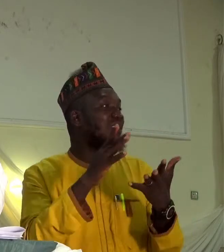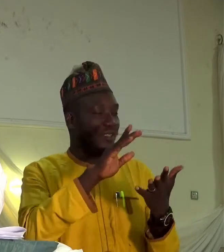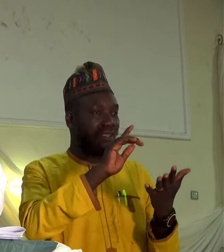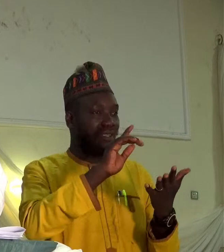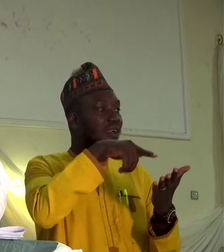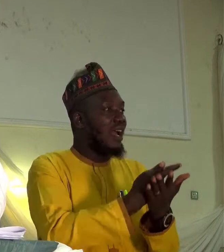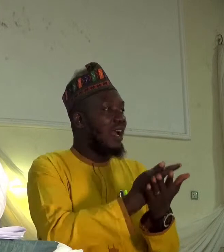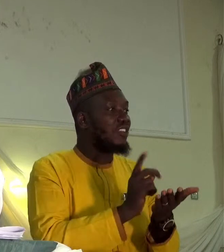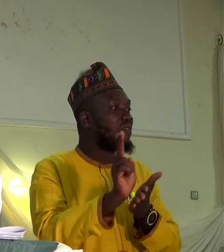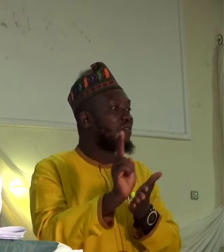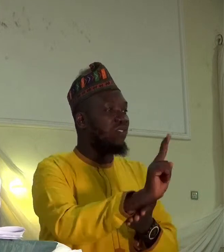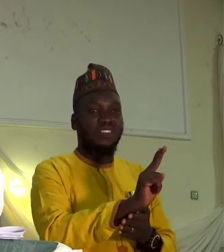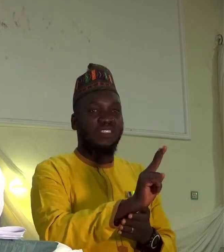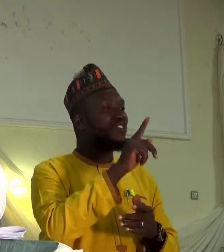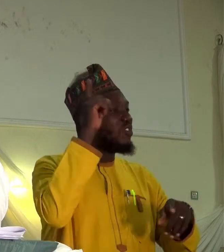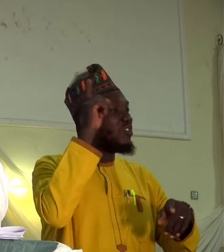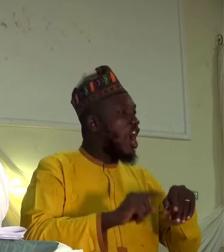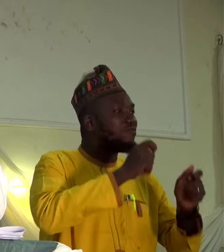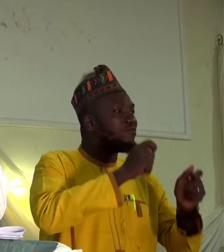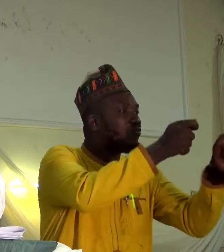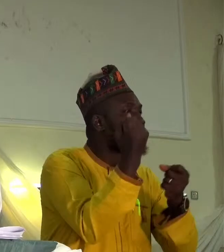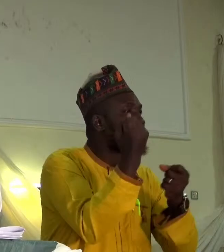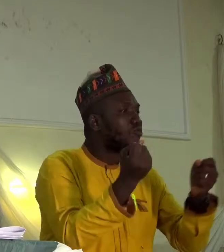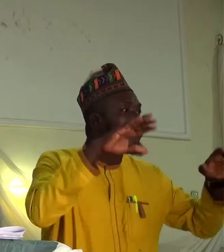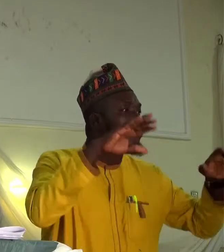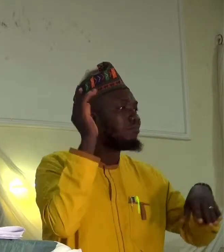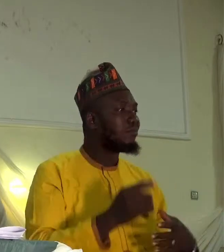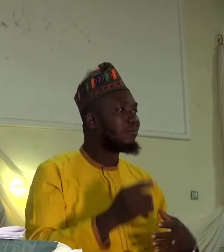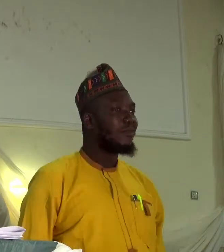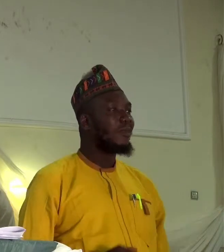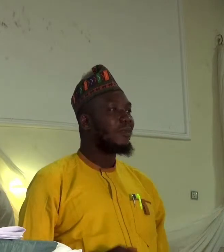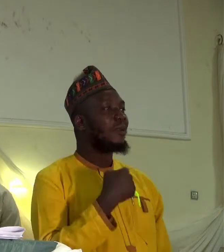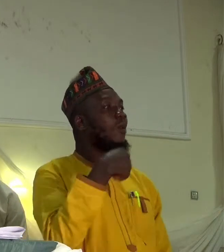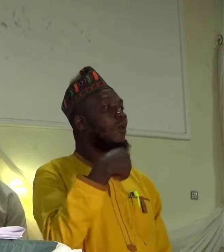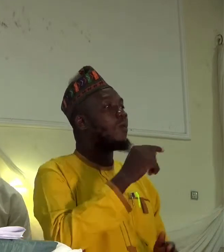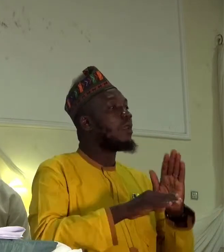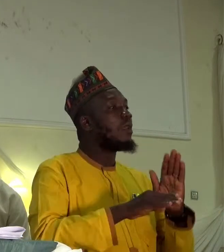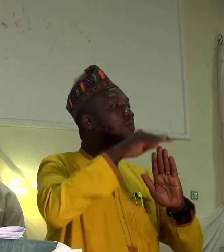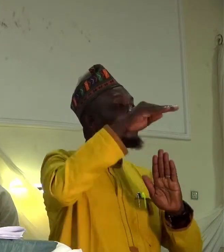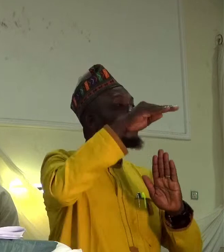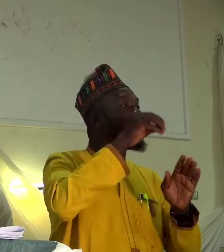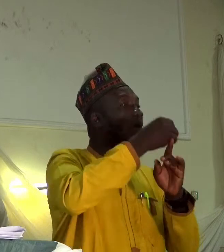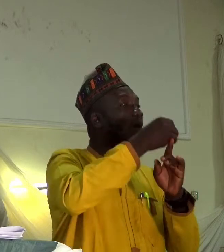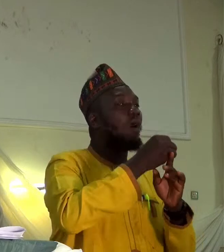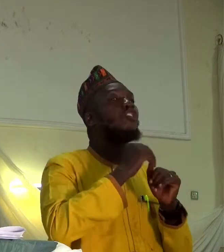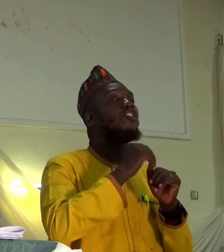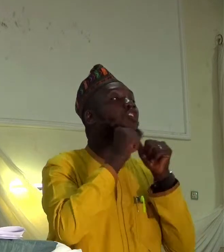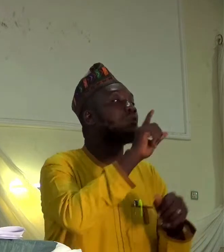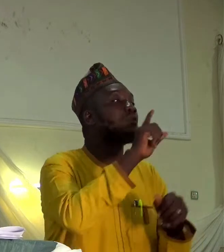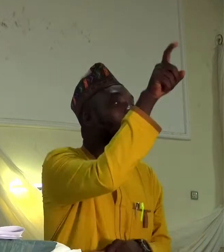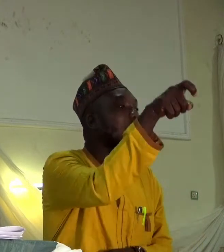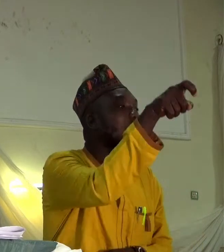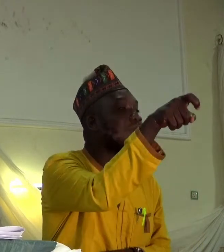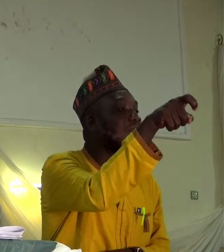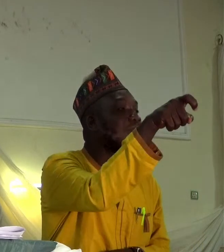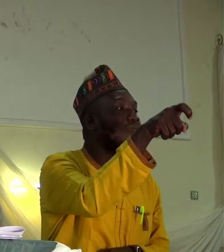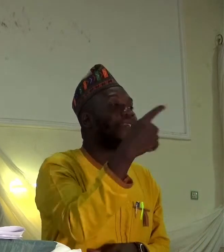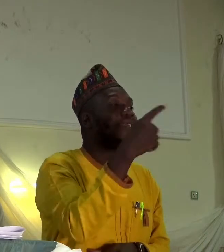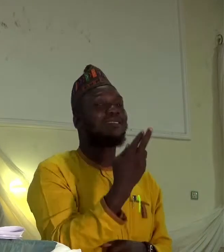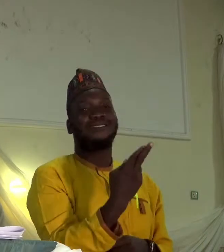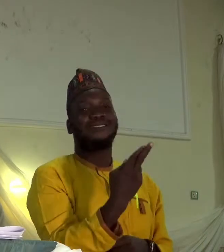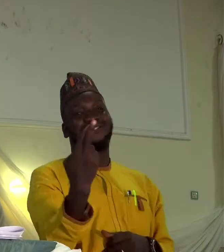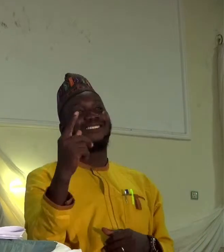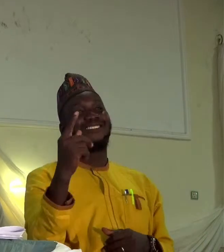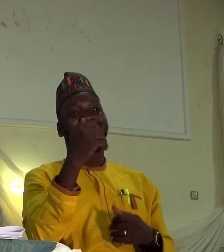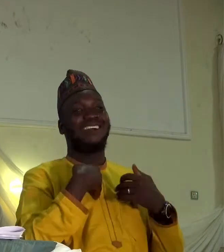years ko to mu fese gba le kiri ni are we improving or are we not? We are not improving. The resources at our disposal in